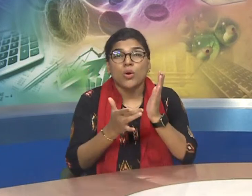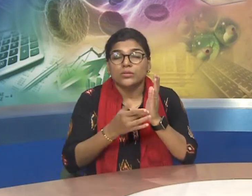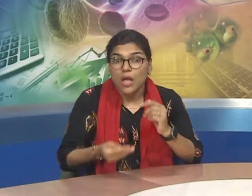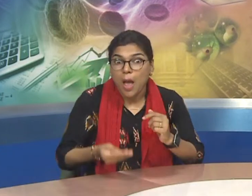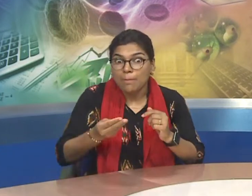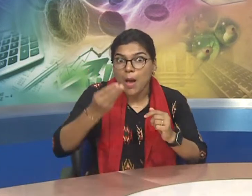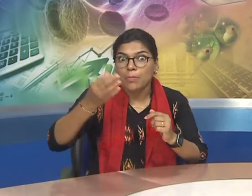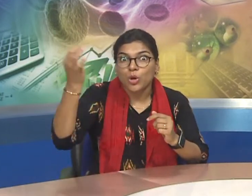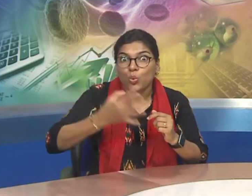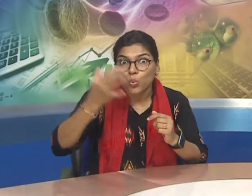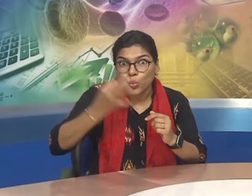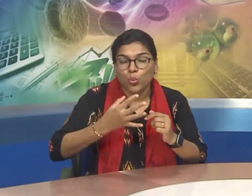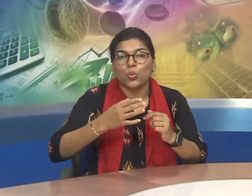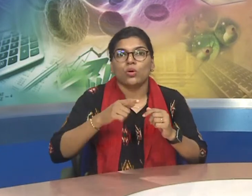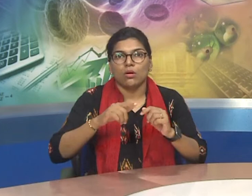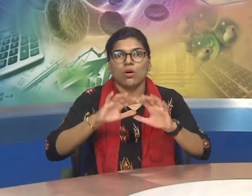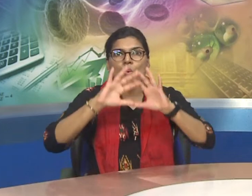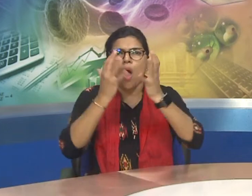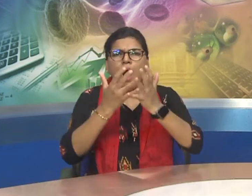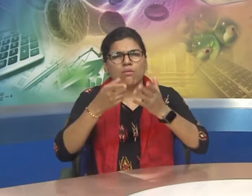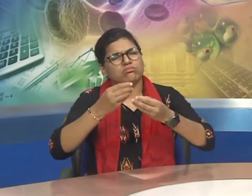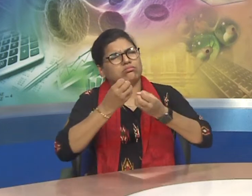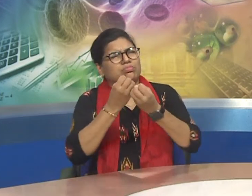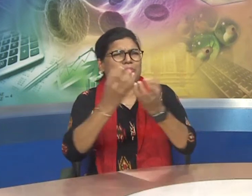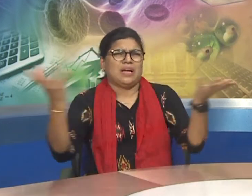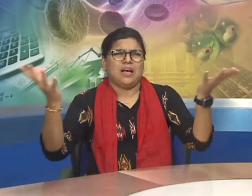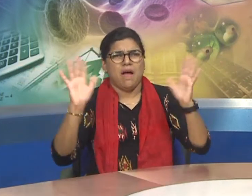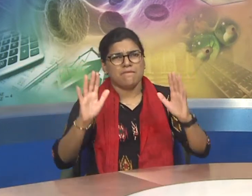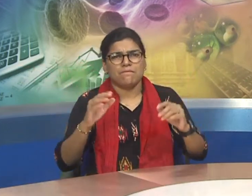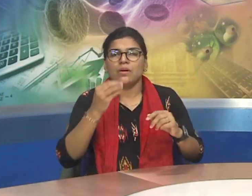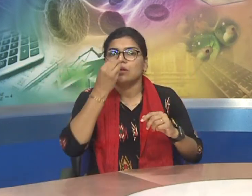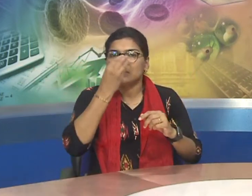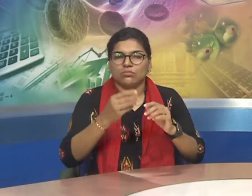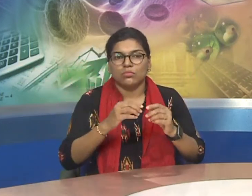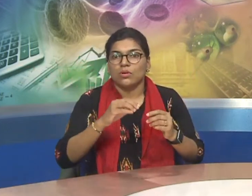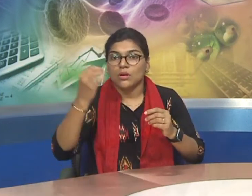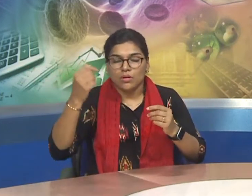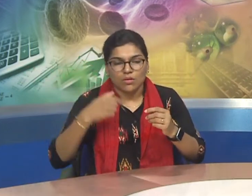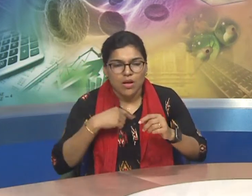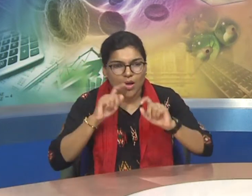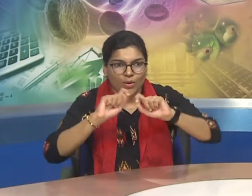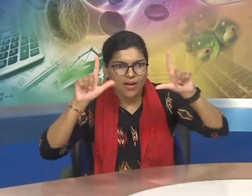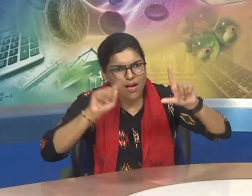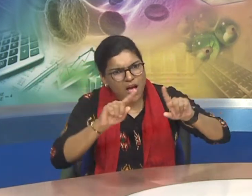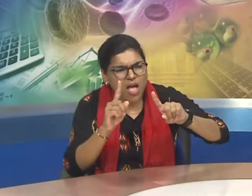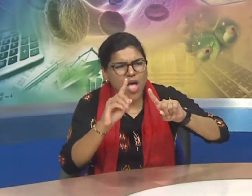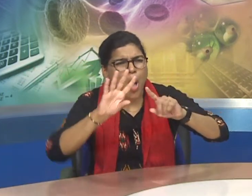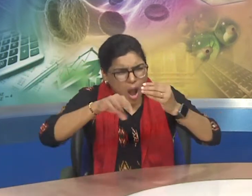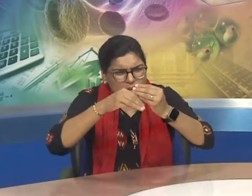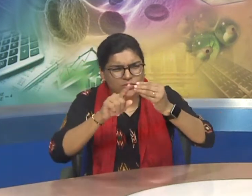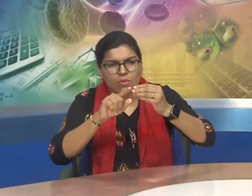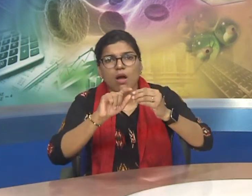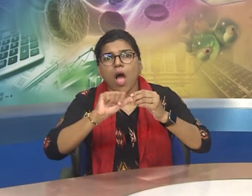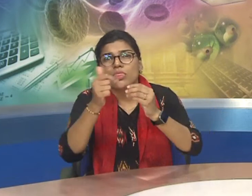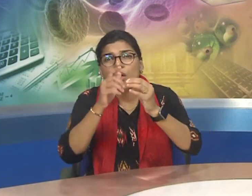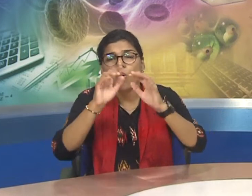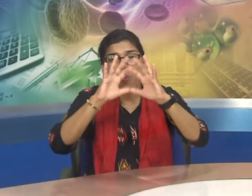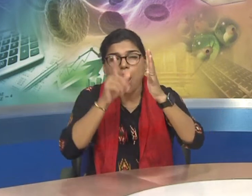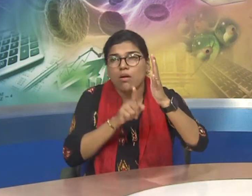explains us that library automation supports new means of information retrieval by introducing users